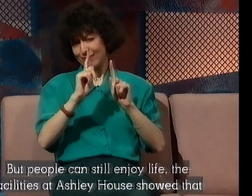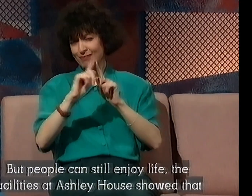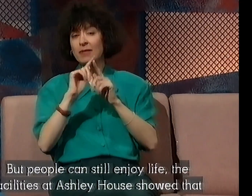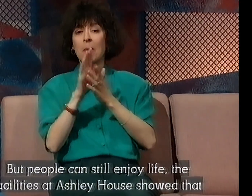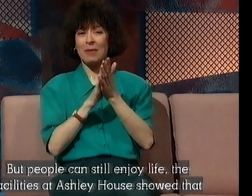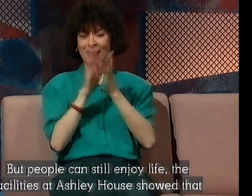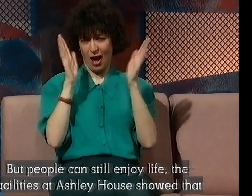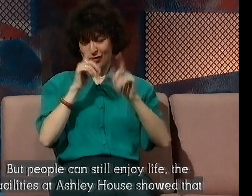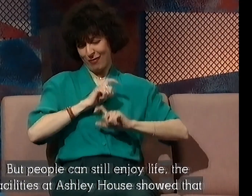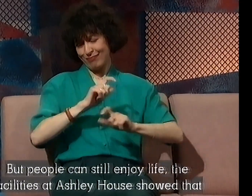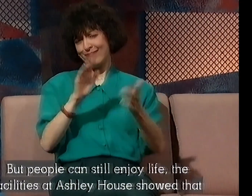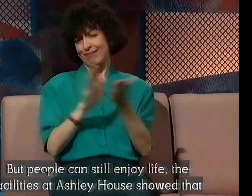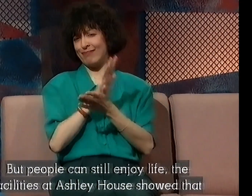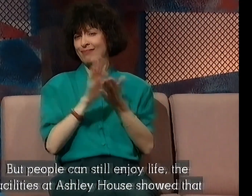demonstrated that.